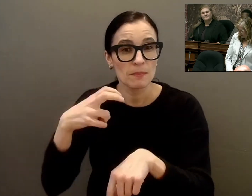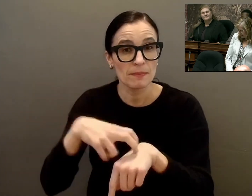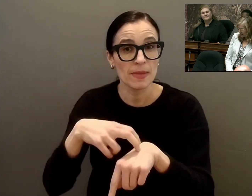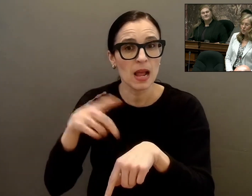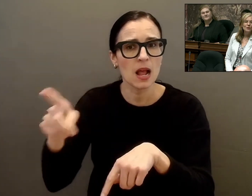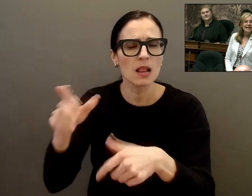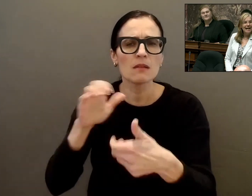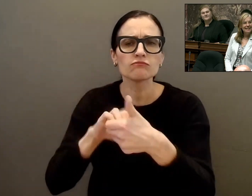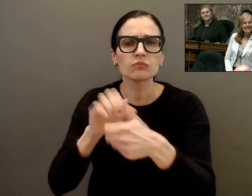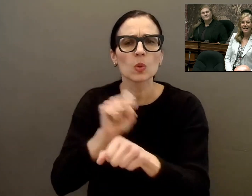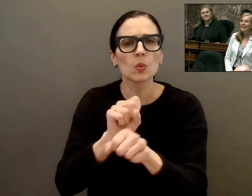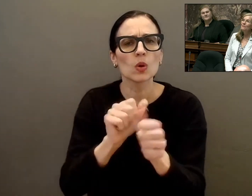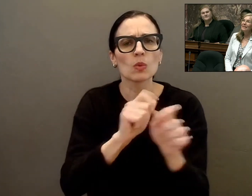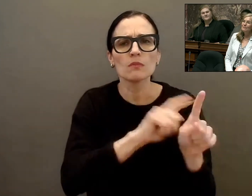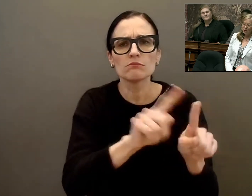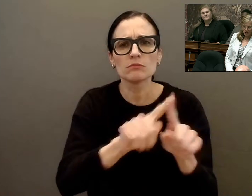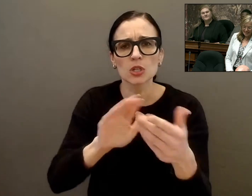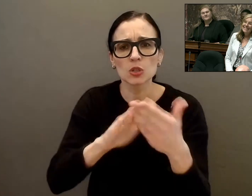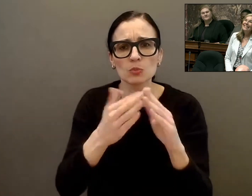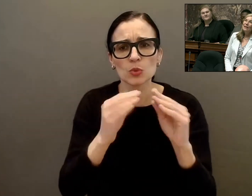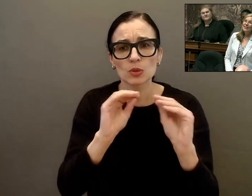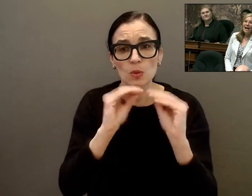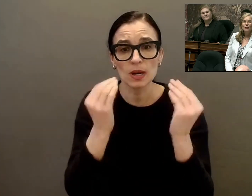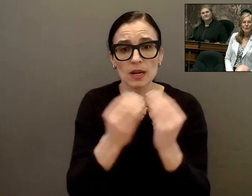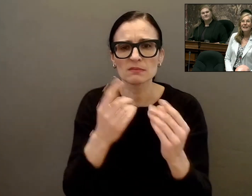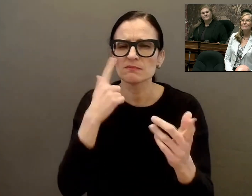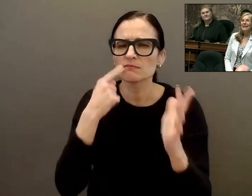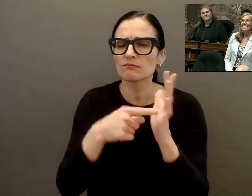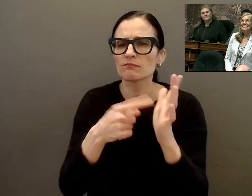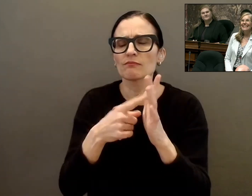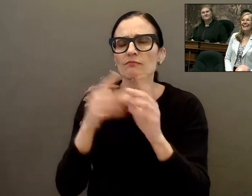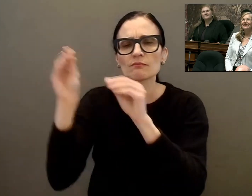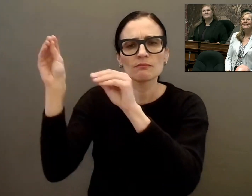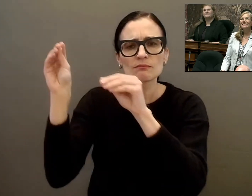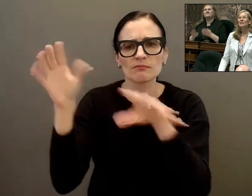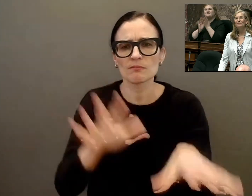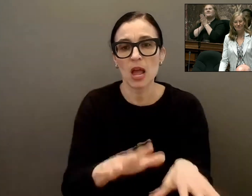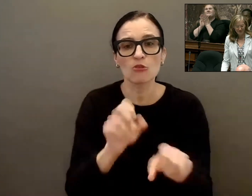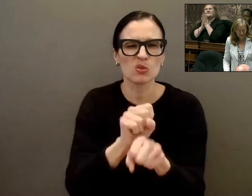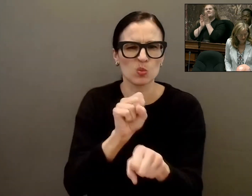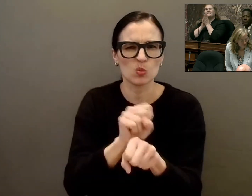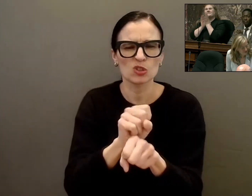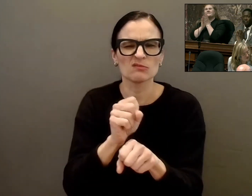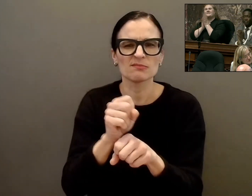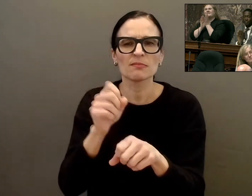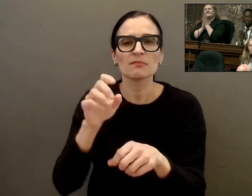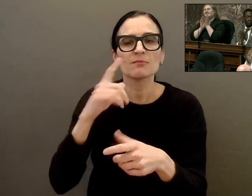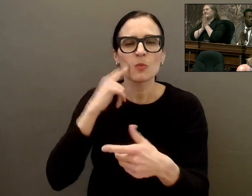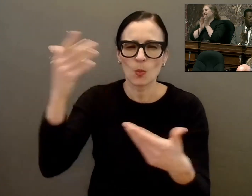with the University of Victoria and community partners. Would the House welcome my guest today?